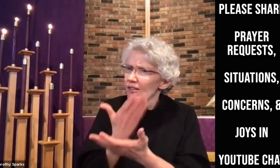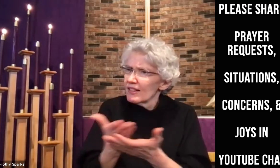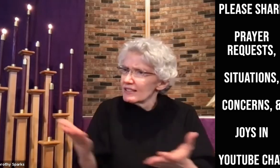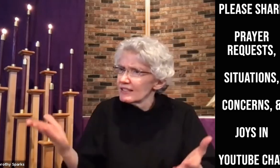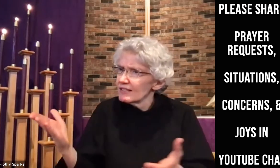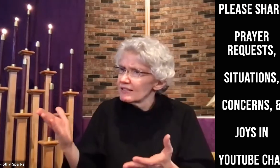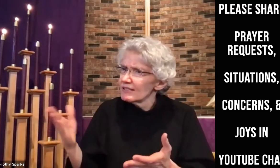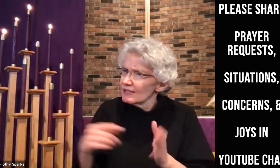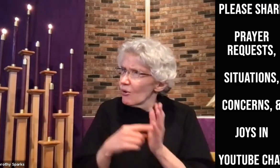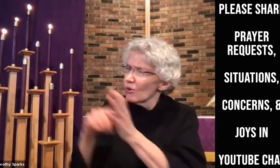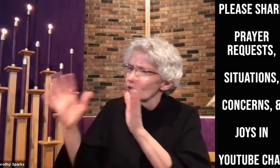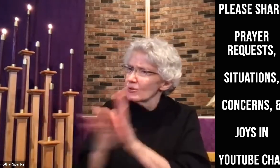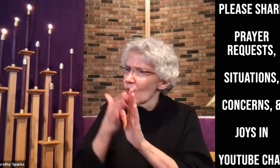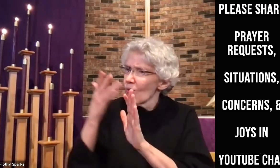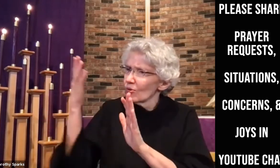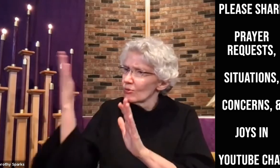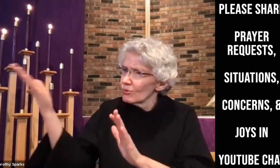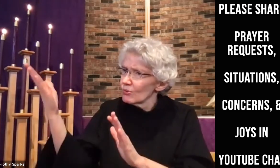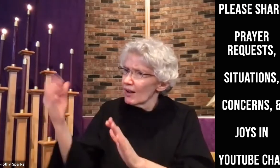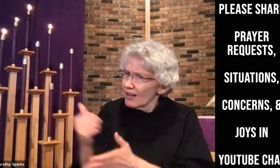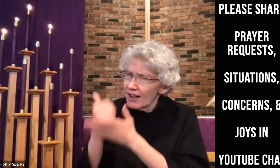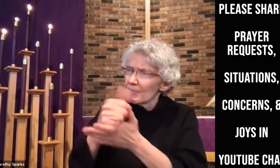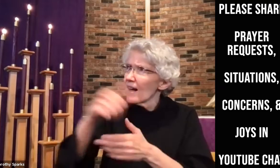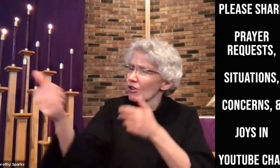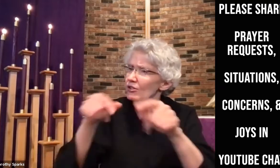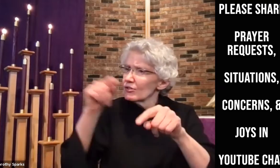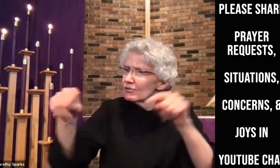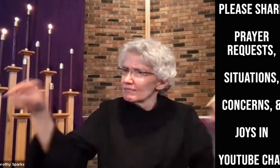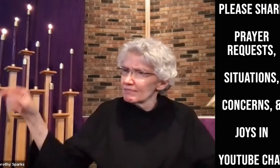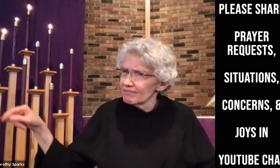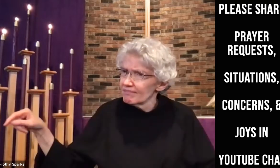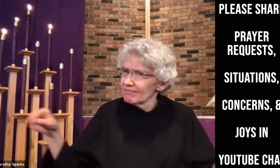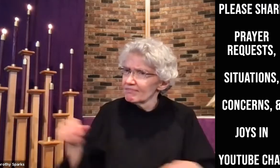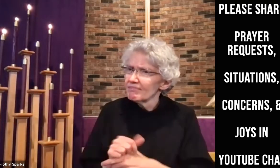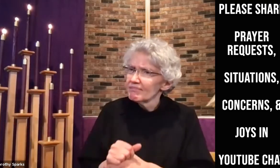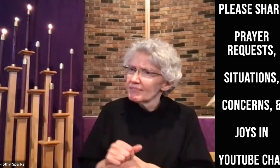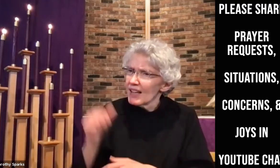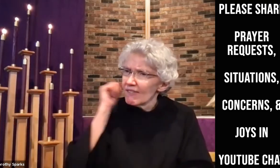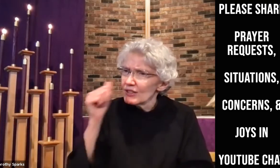Help us share our resources to glorify you and to help others.